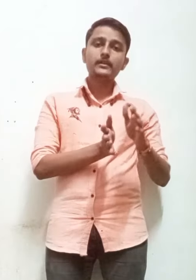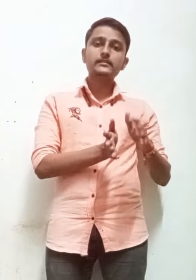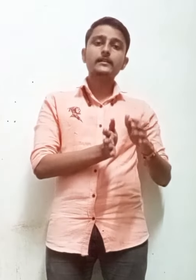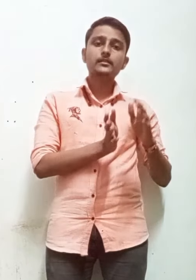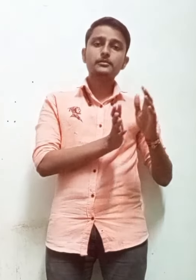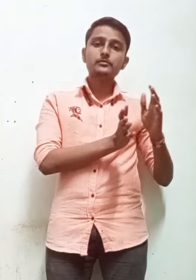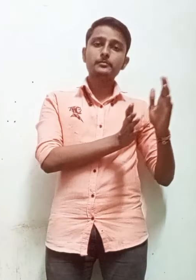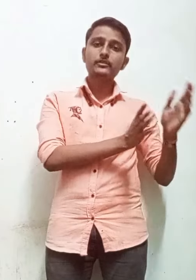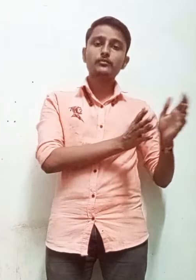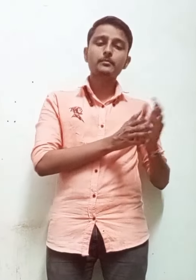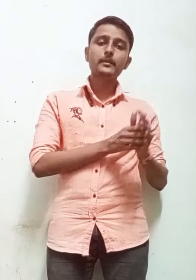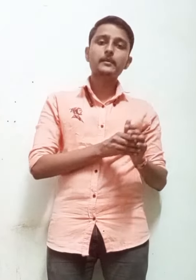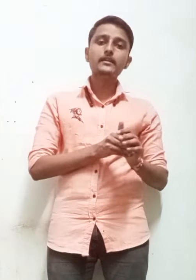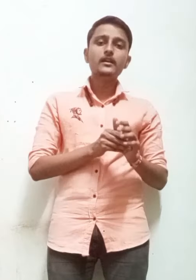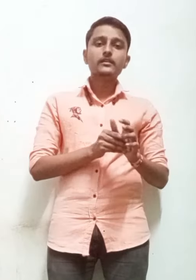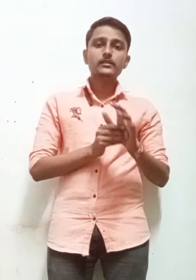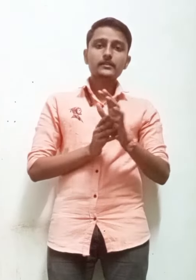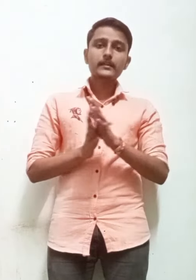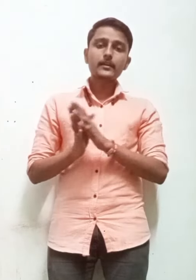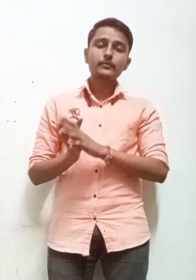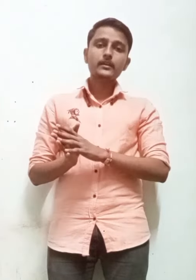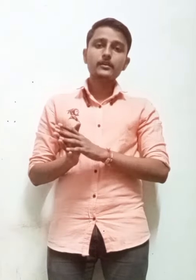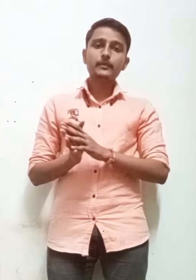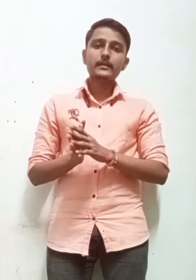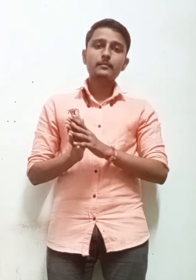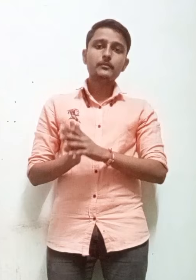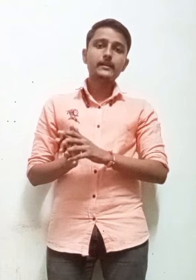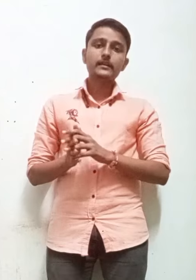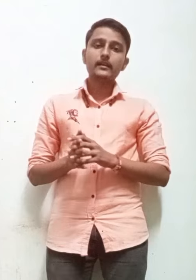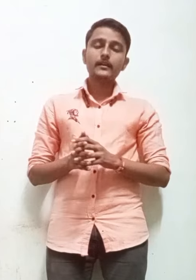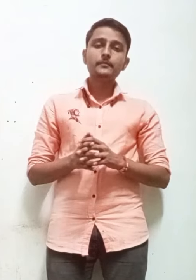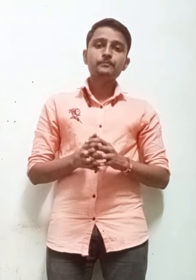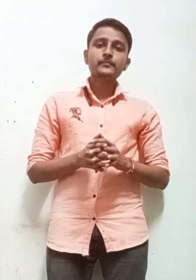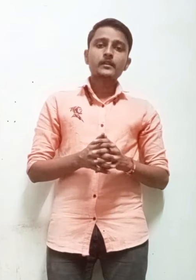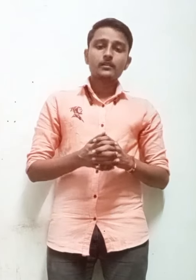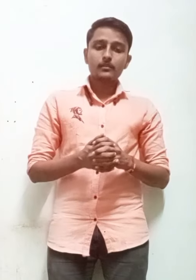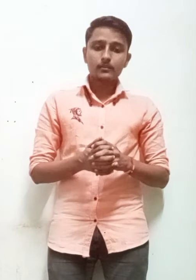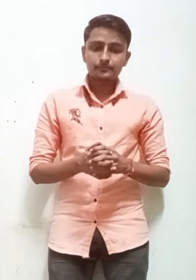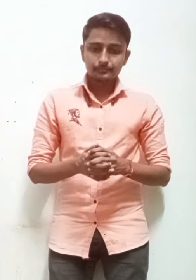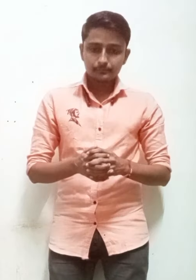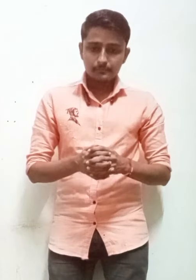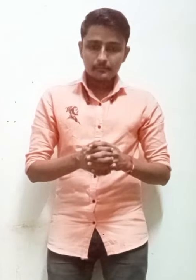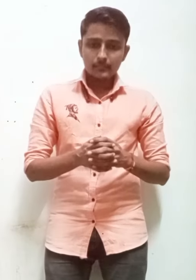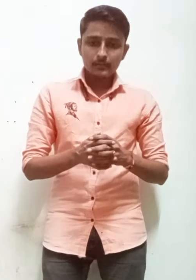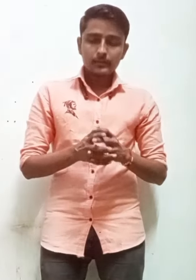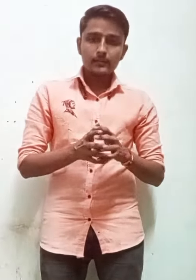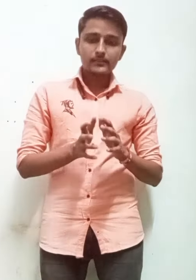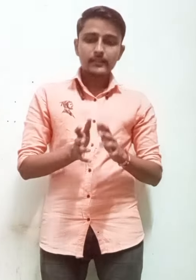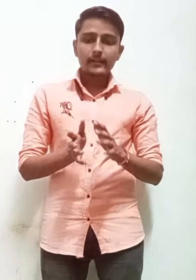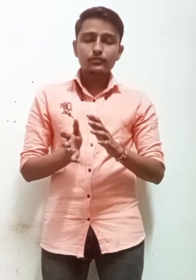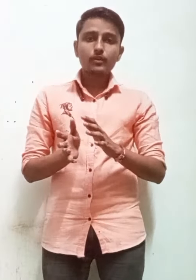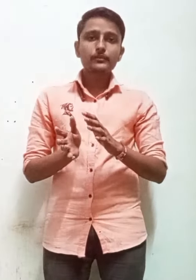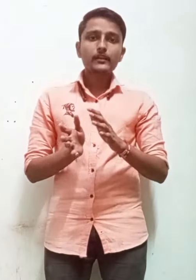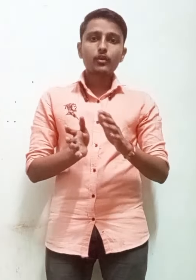it takes up some space of a memory, just like every other variable we declared. uh, then syntax of that